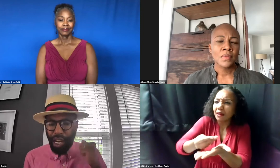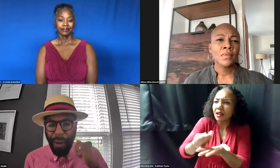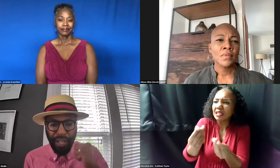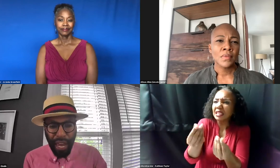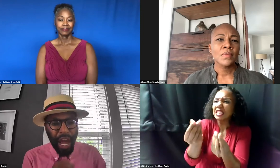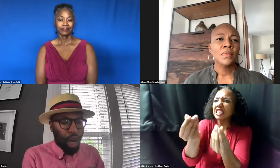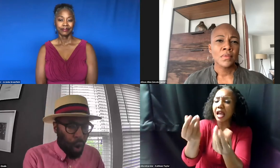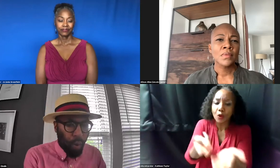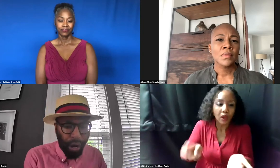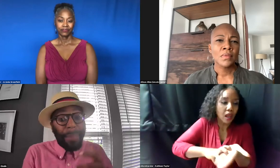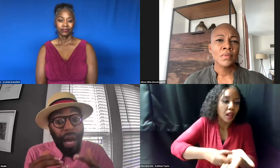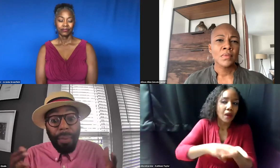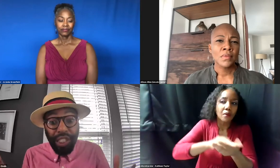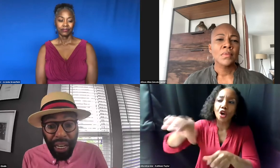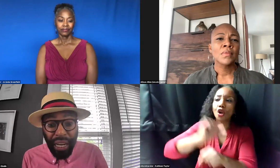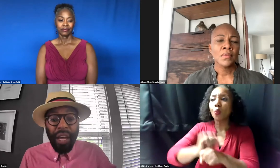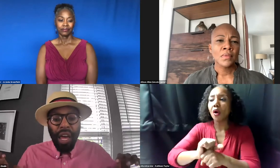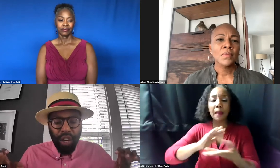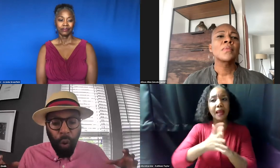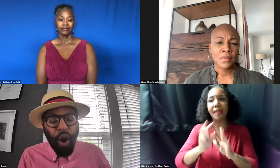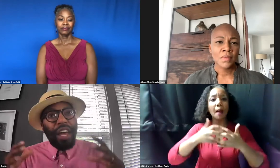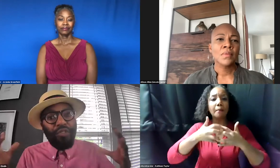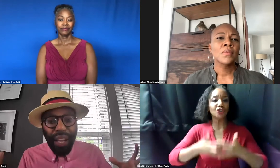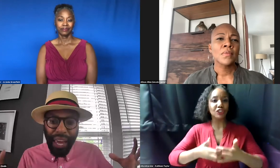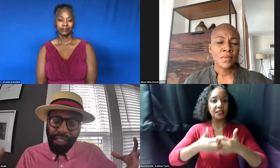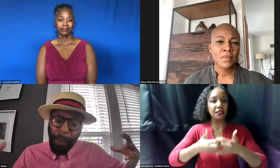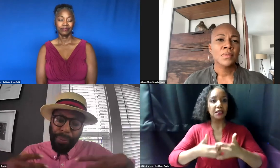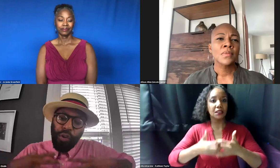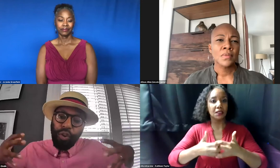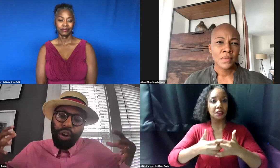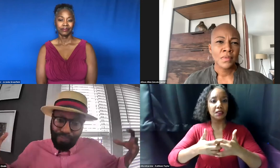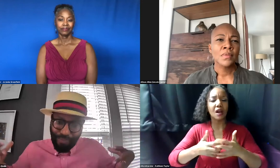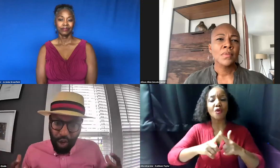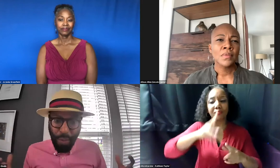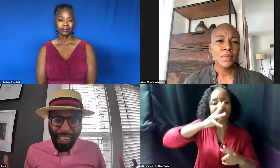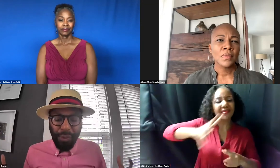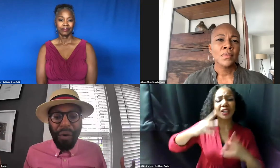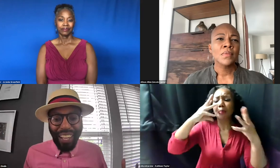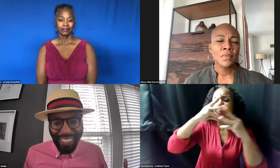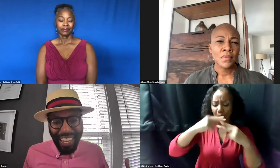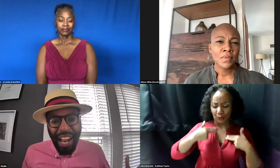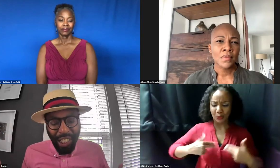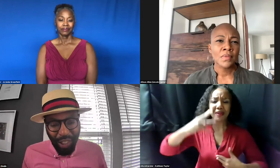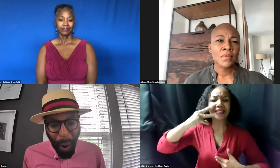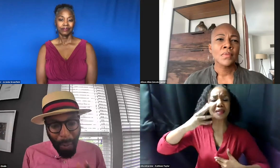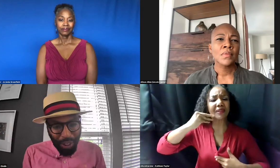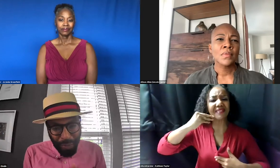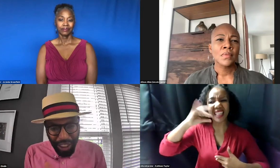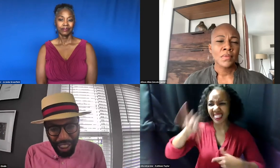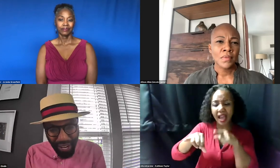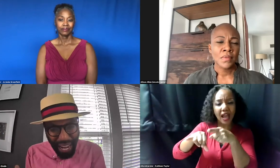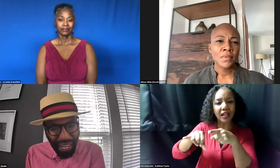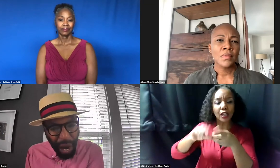want to just get up every day, go work and become a machine. You know, a world that relegates the beautiful human experience to almost